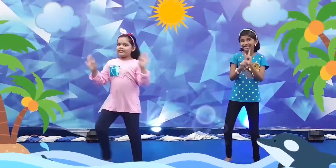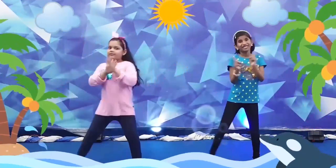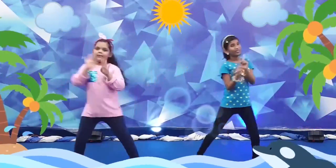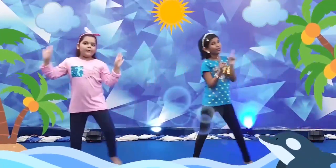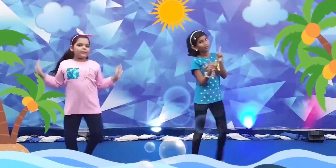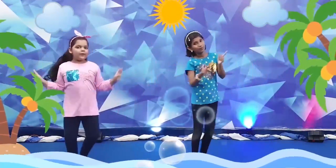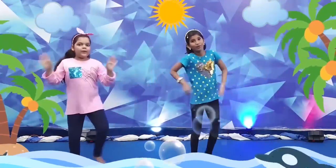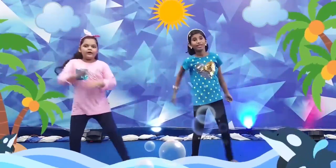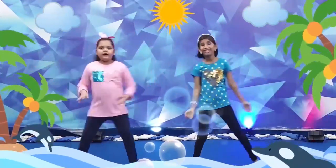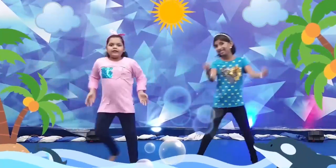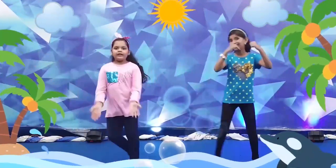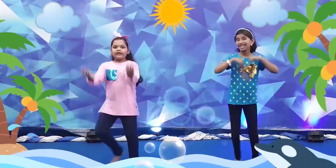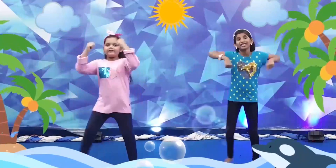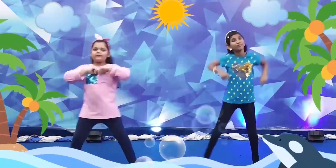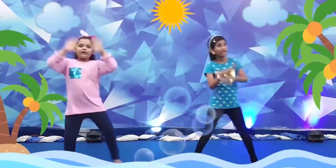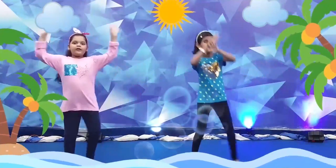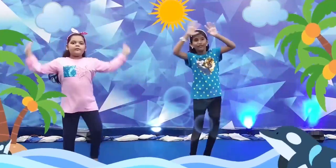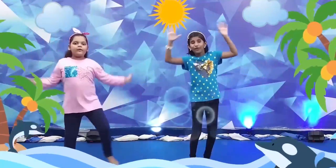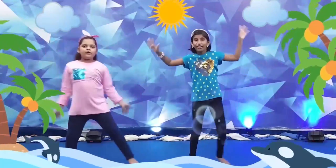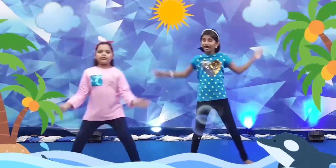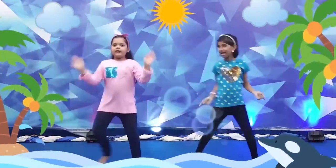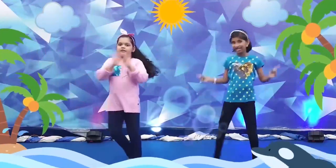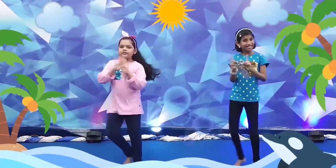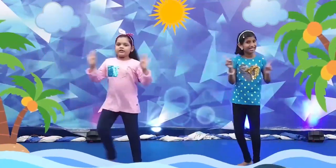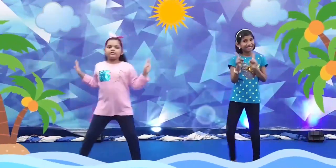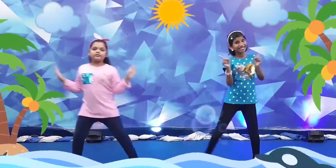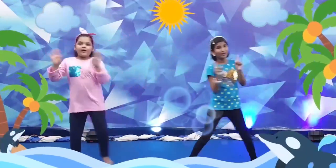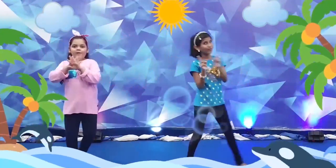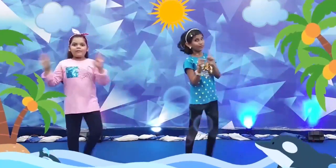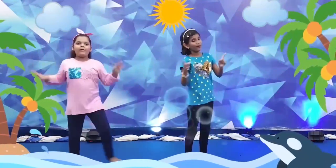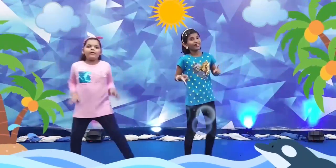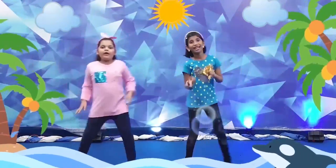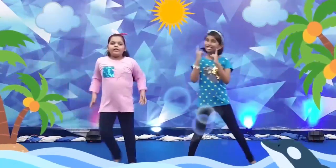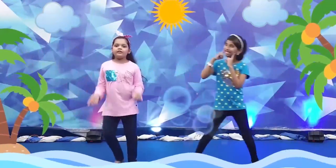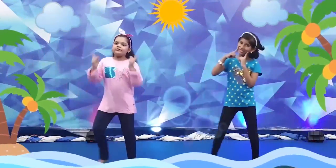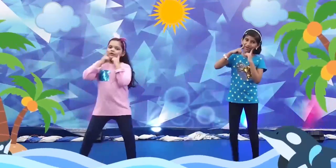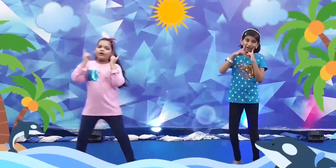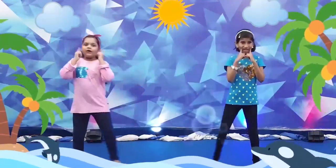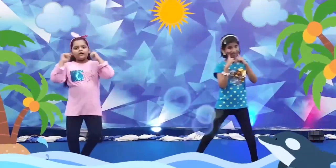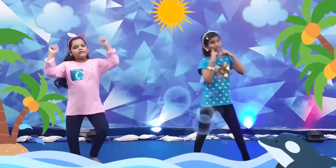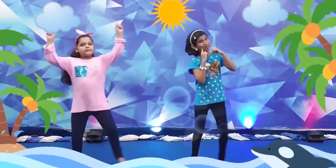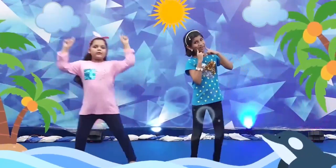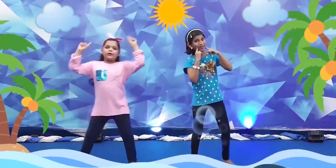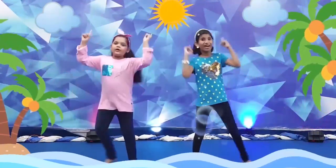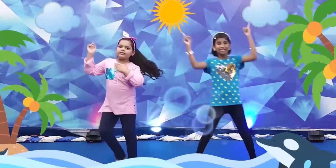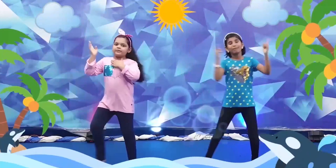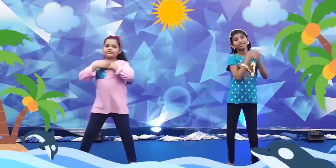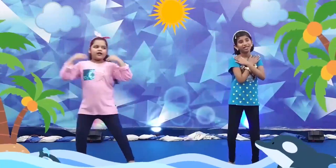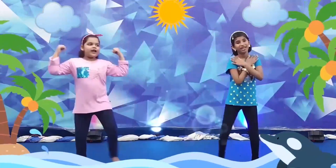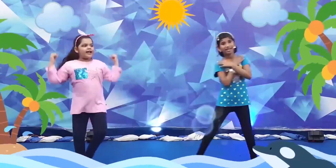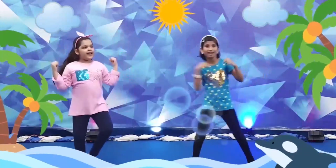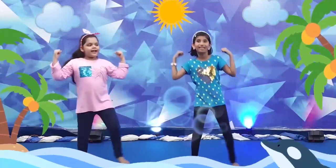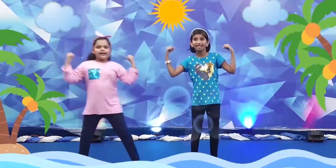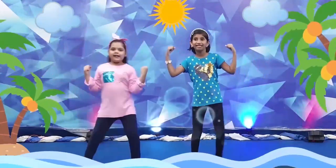I thirst no more. He gives me living water and I thirst no more. And the joy of the Lord is